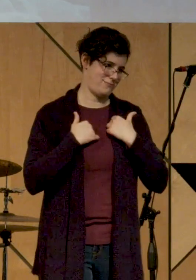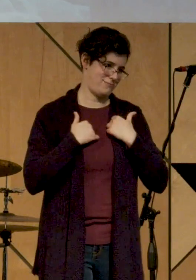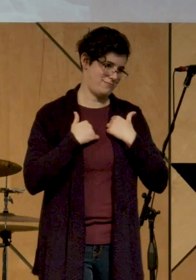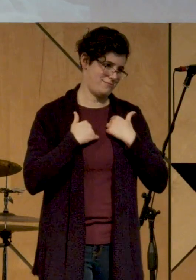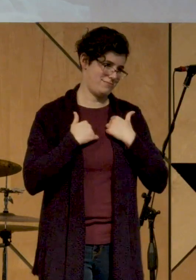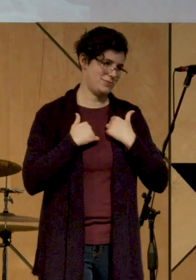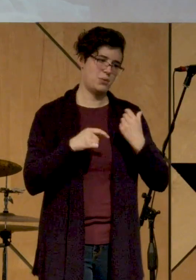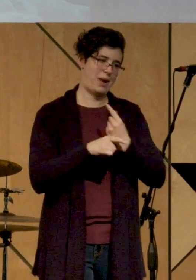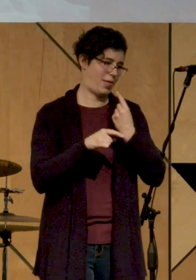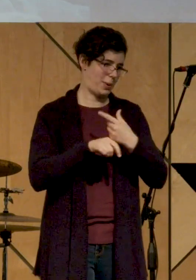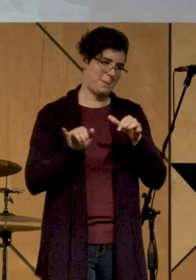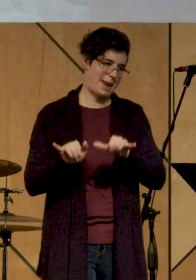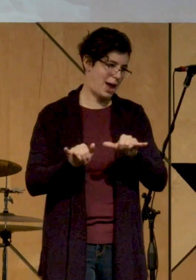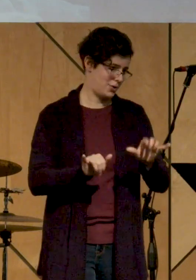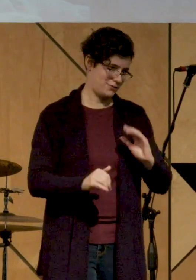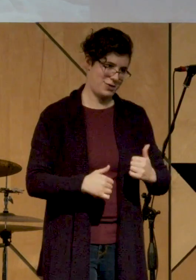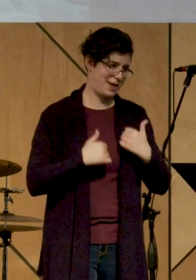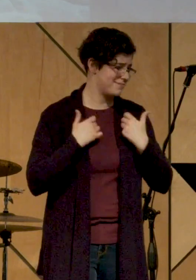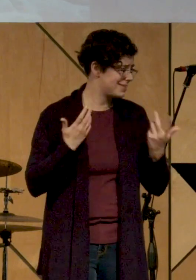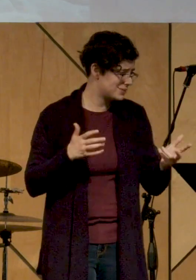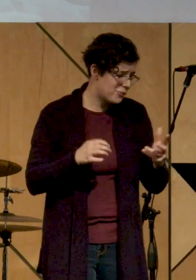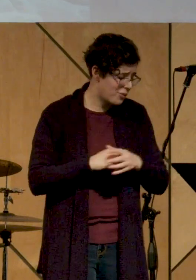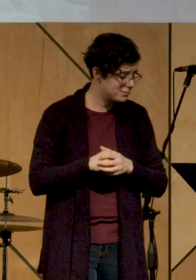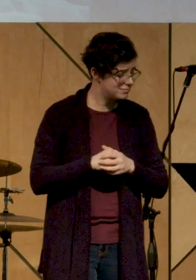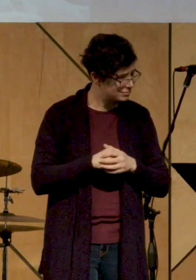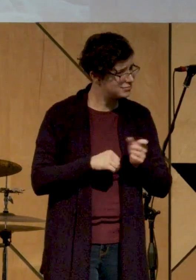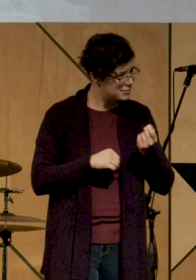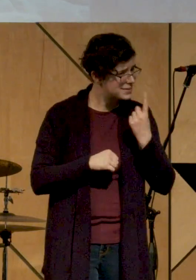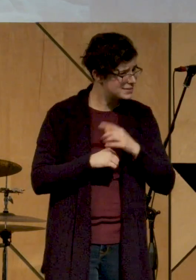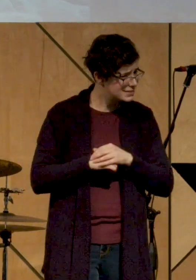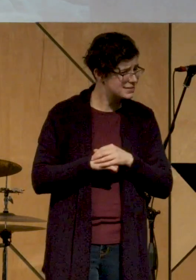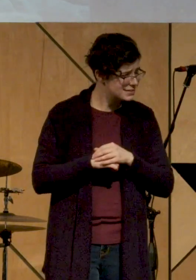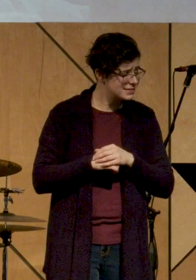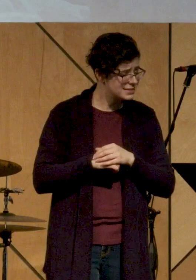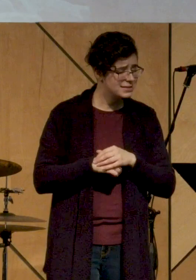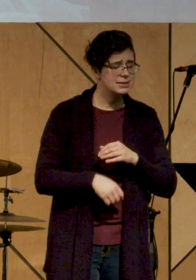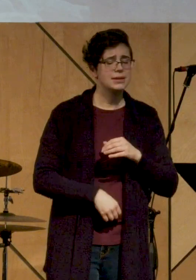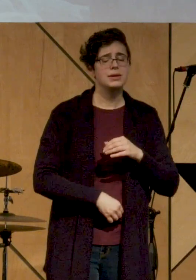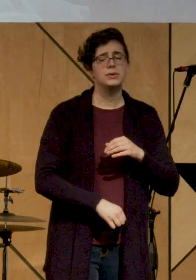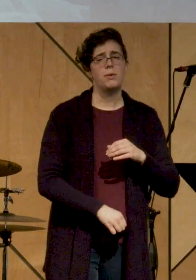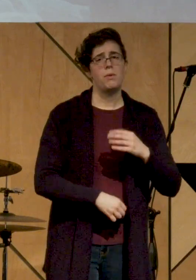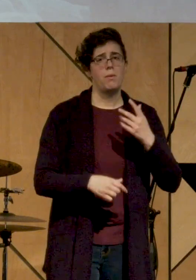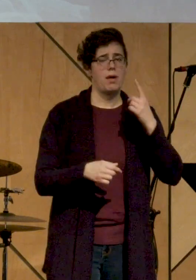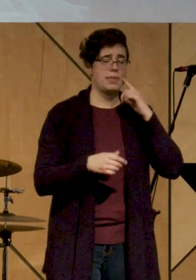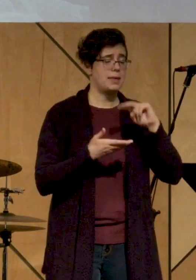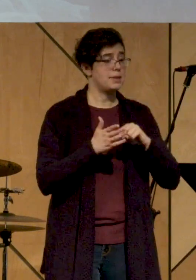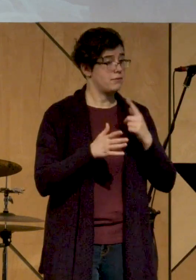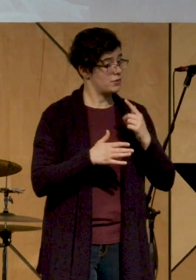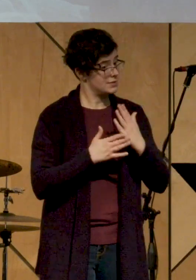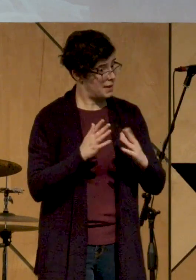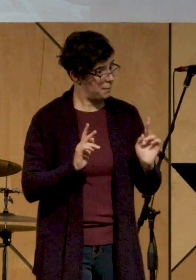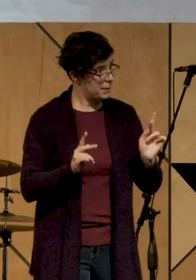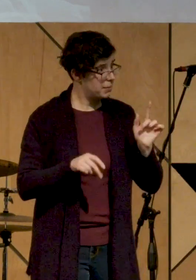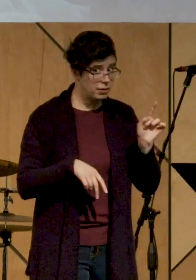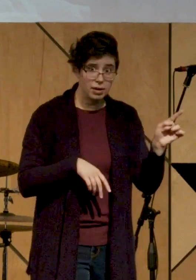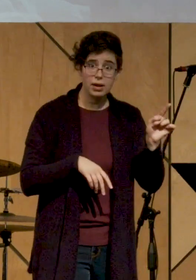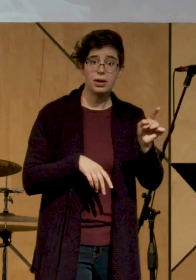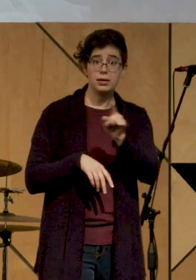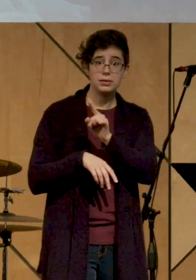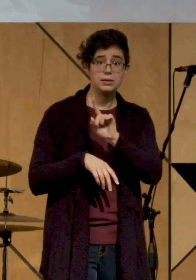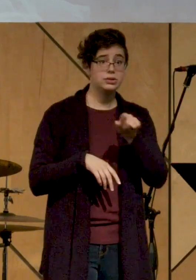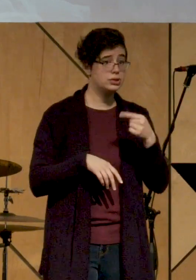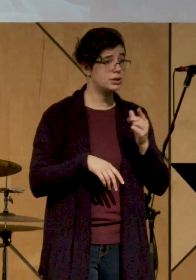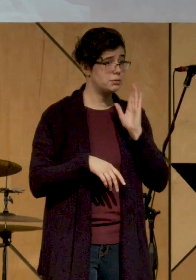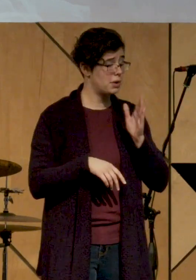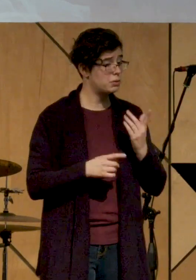life. We continue steadfastly. Are you with me? And so I think that means for some people, you're just going